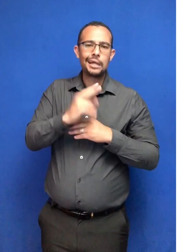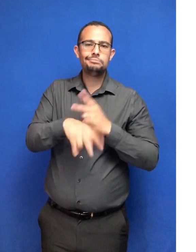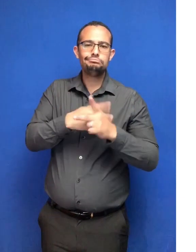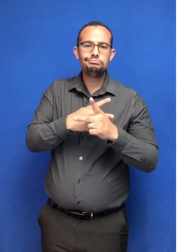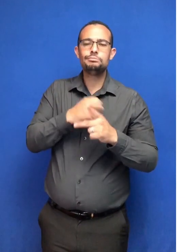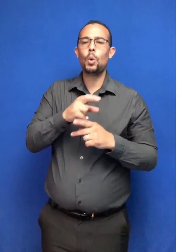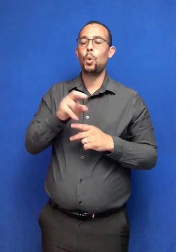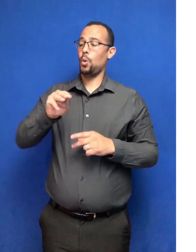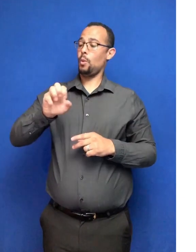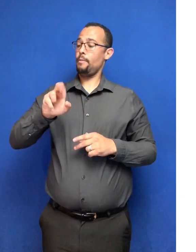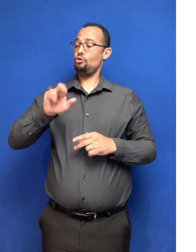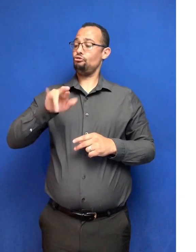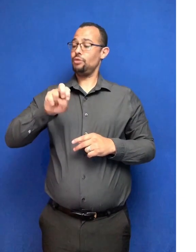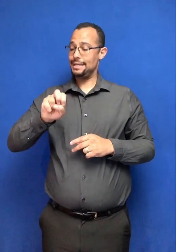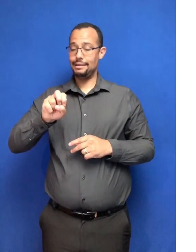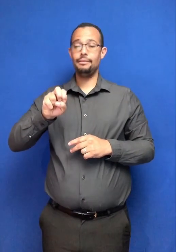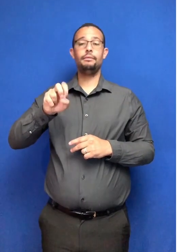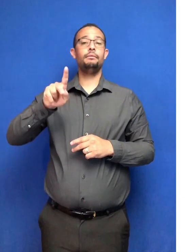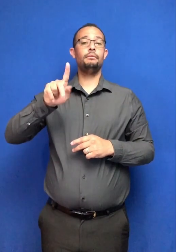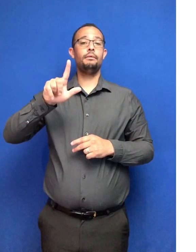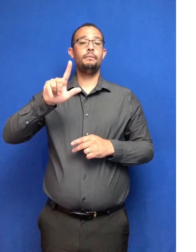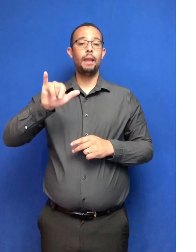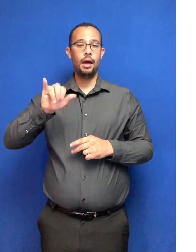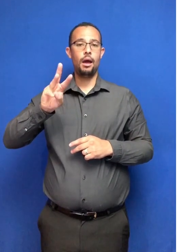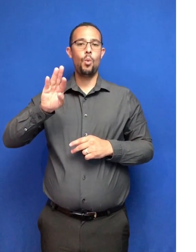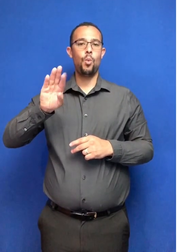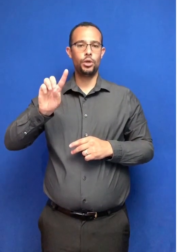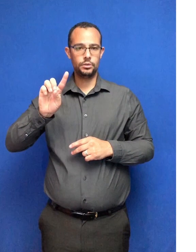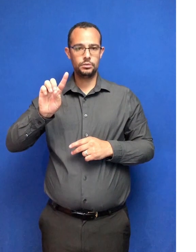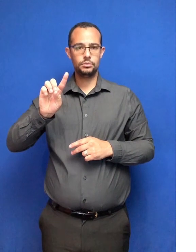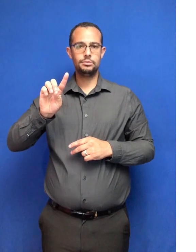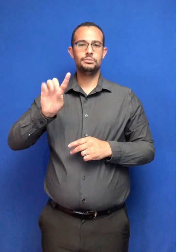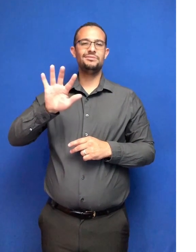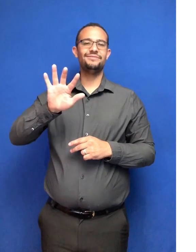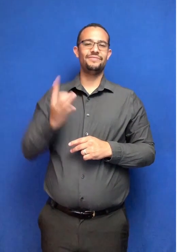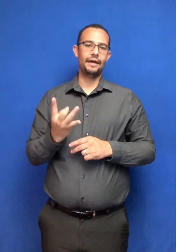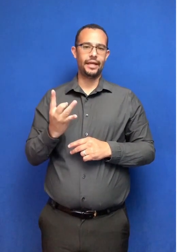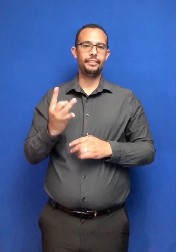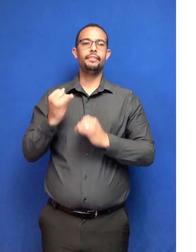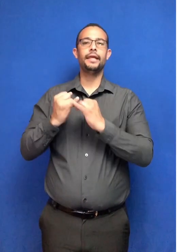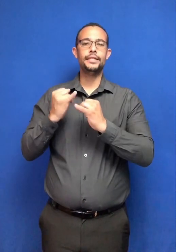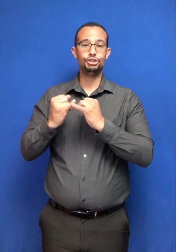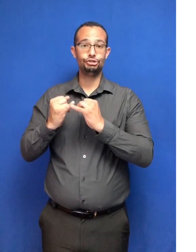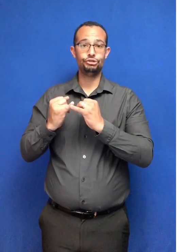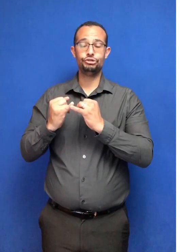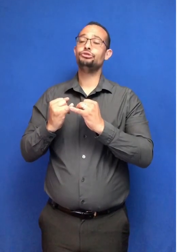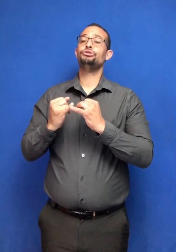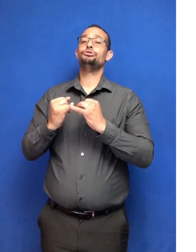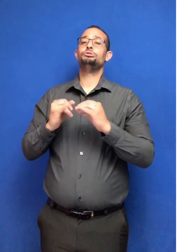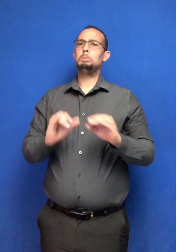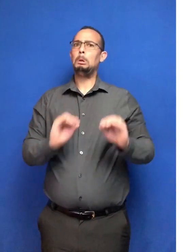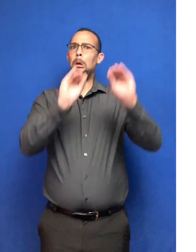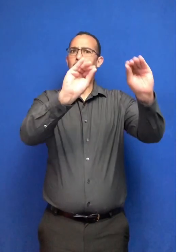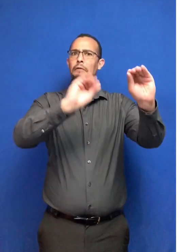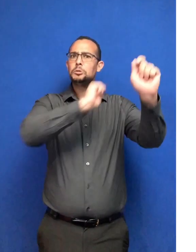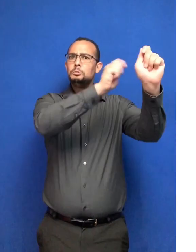up the base frame and cut the wood to the right size. So if it's needed, you can very quickly and easily